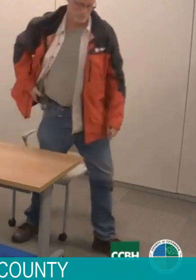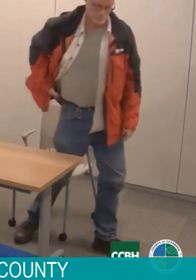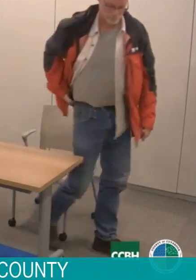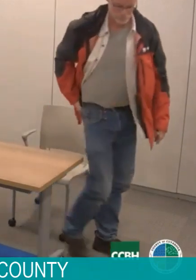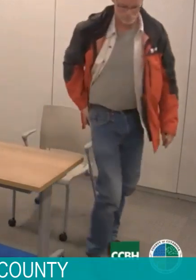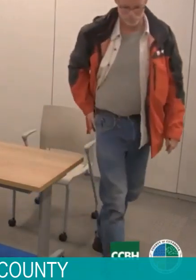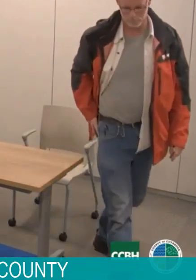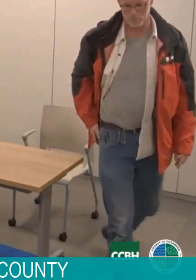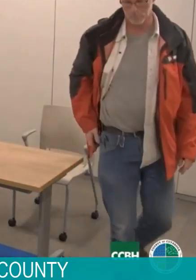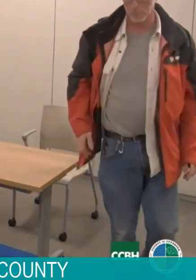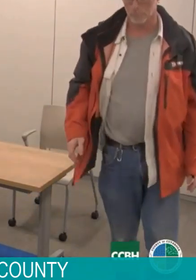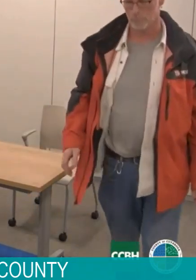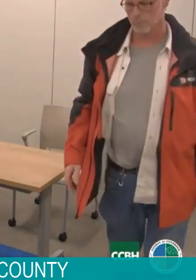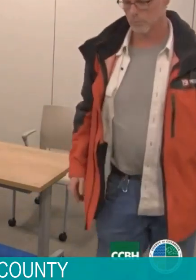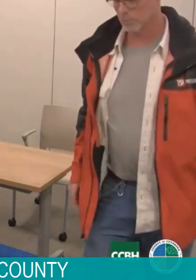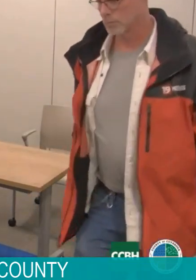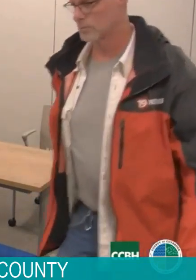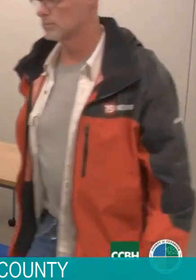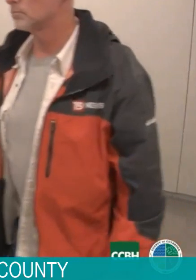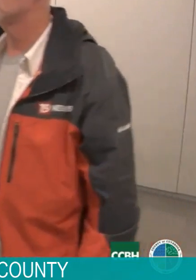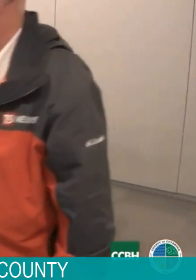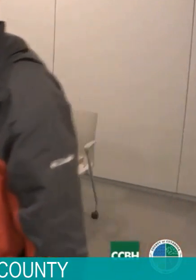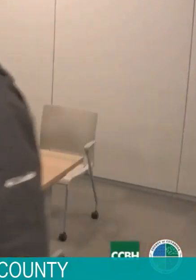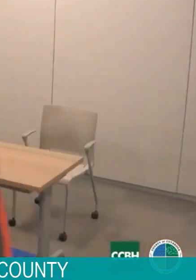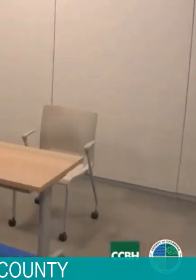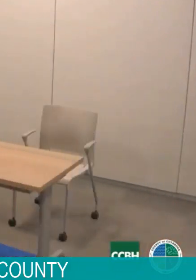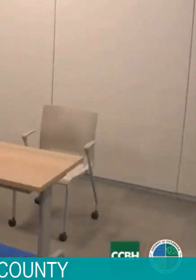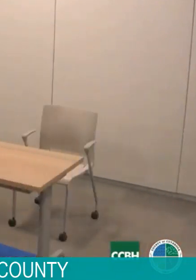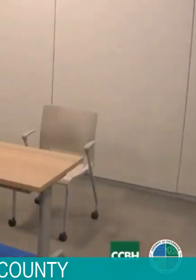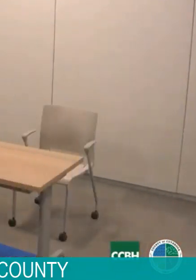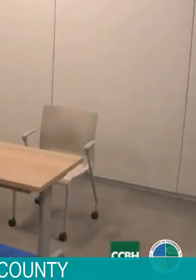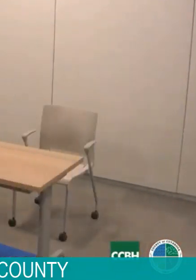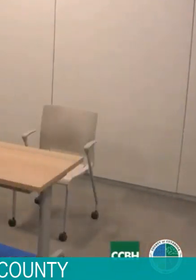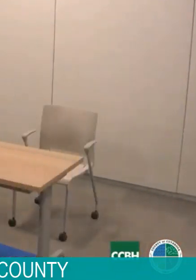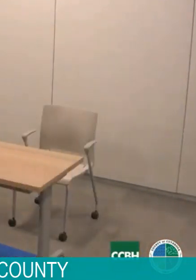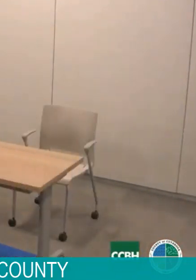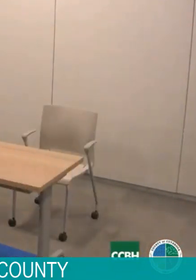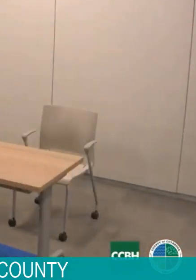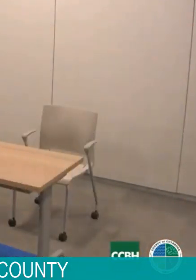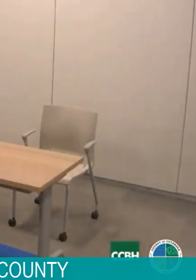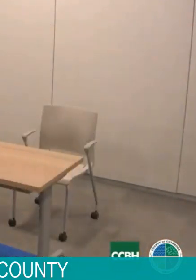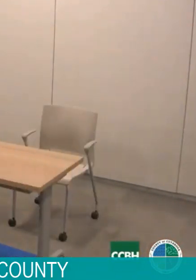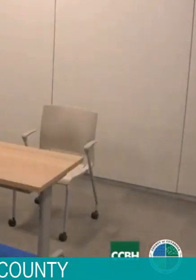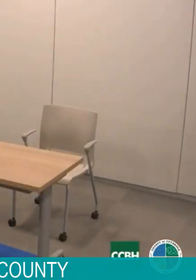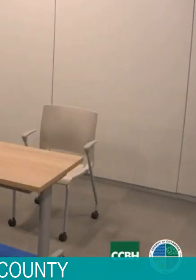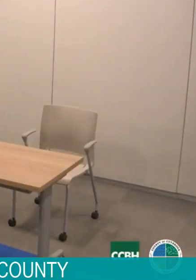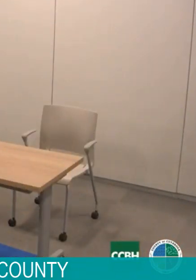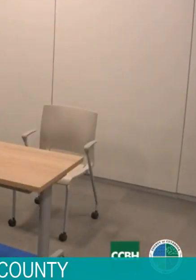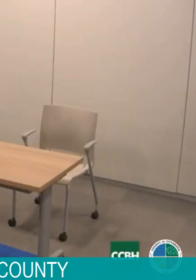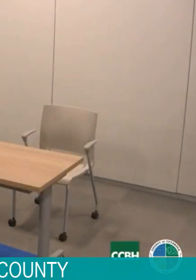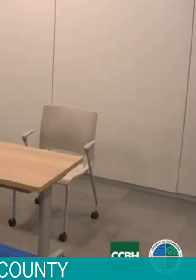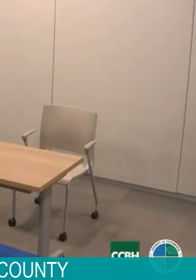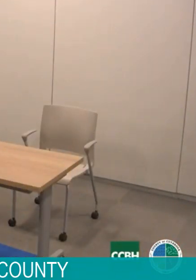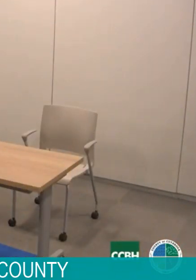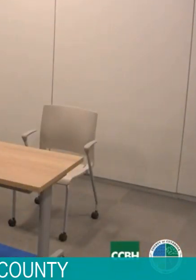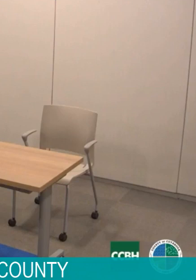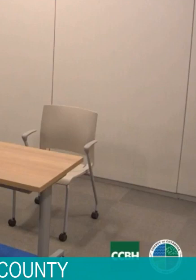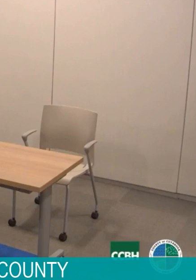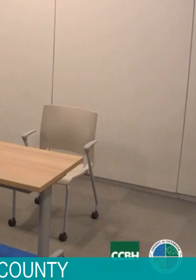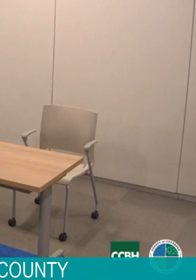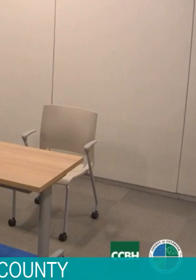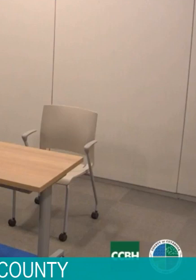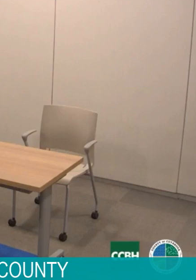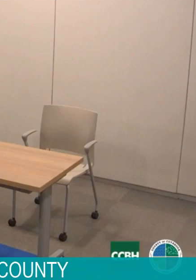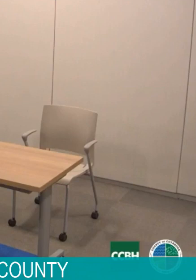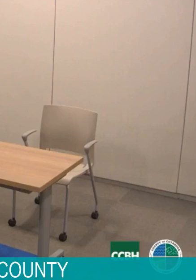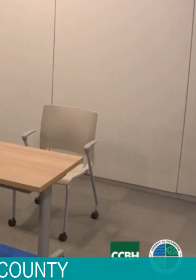So I'm wondering a little bit about what the Board of Health's interaction with the consignment store was leading up to you guys seeking this